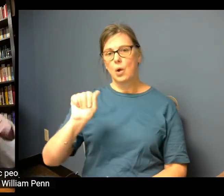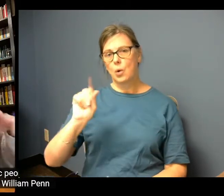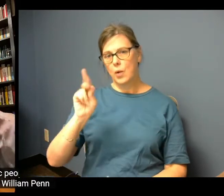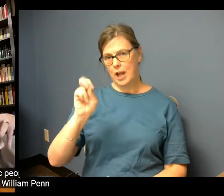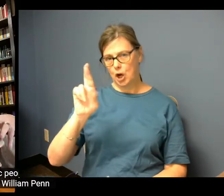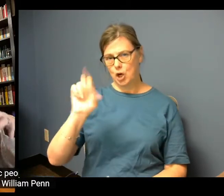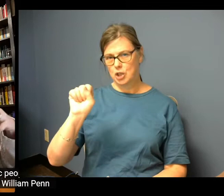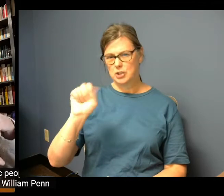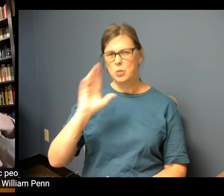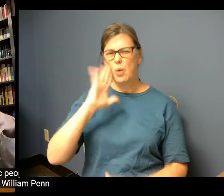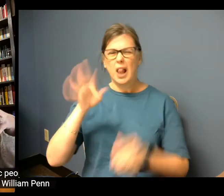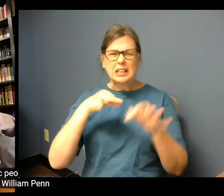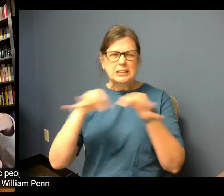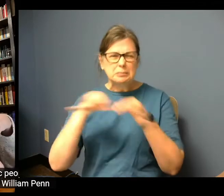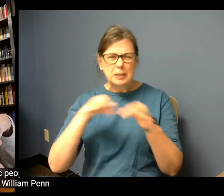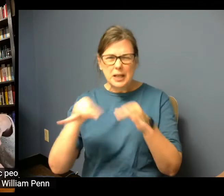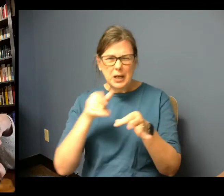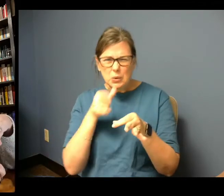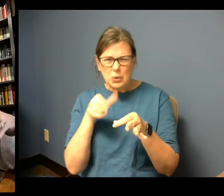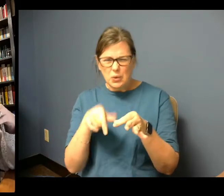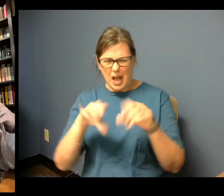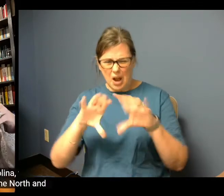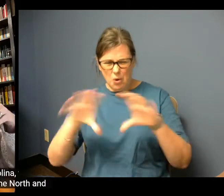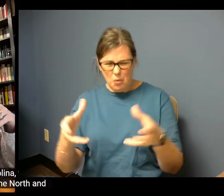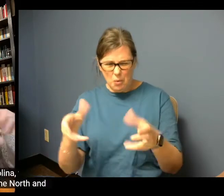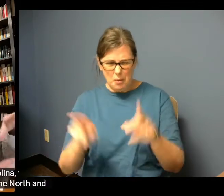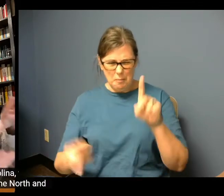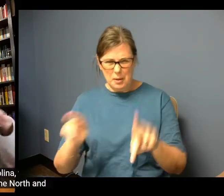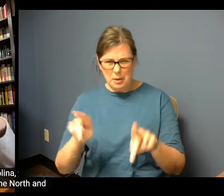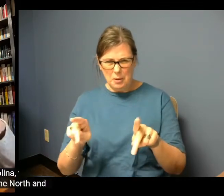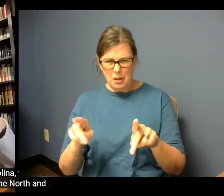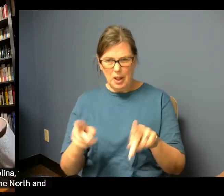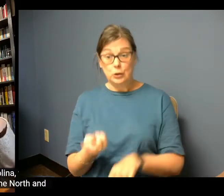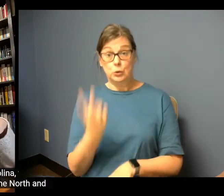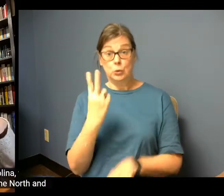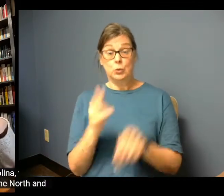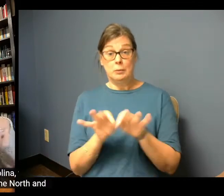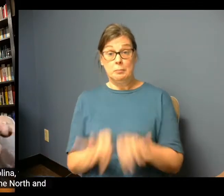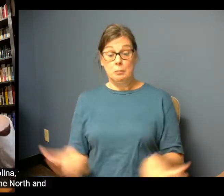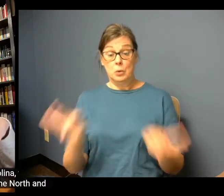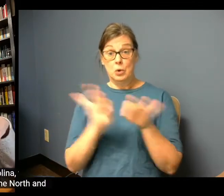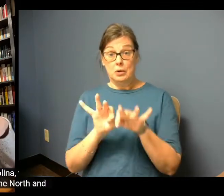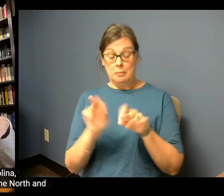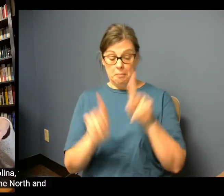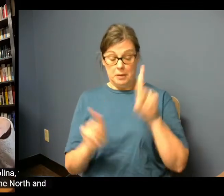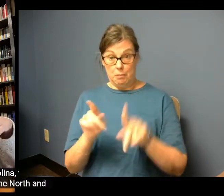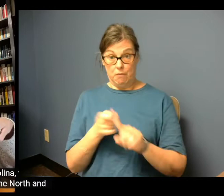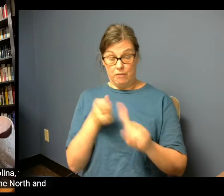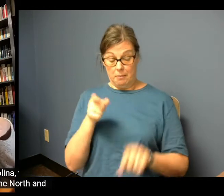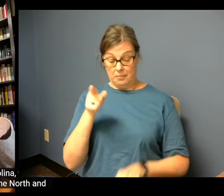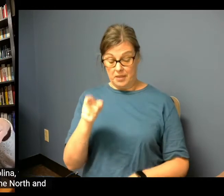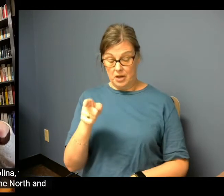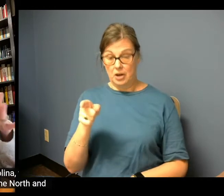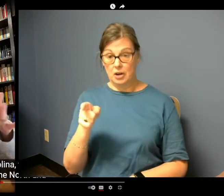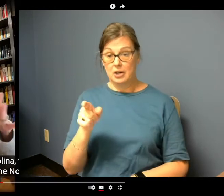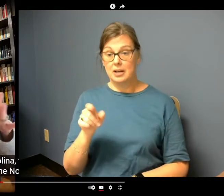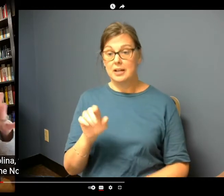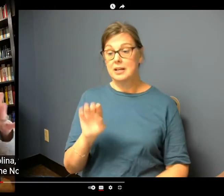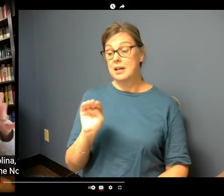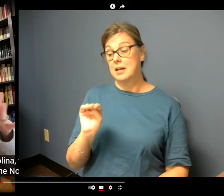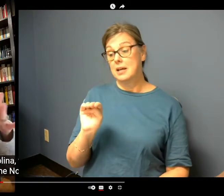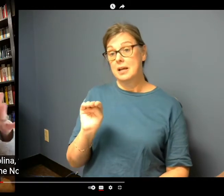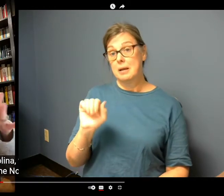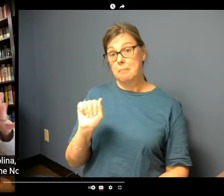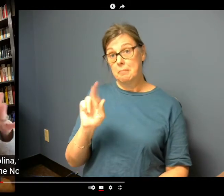to connect that to with Mary Dyer and William Penn. And then the last colony, Carolina, which will ultimately separate